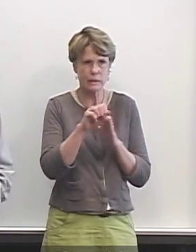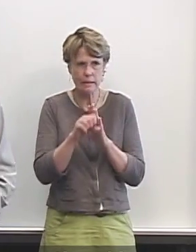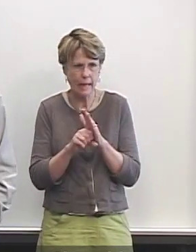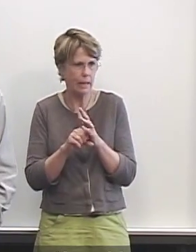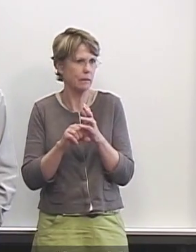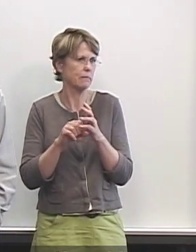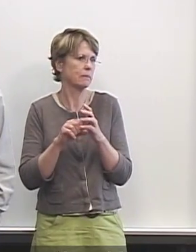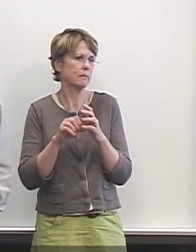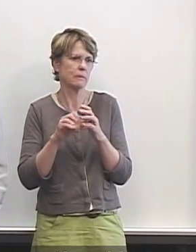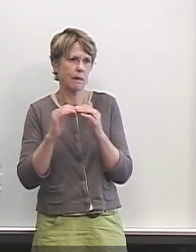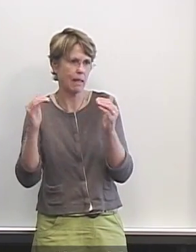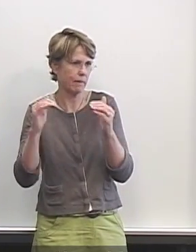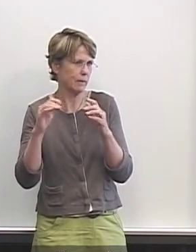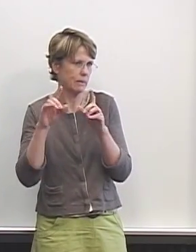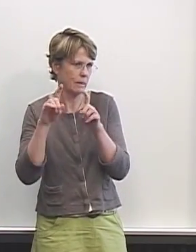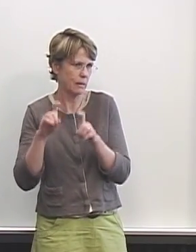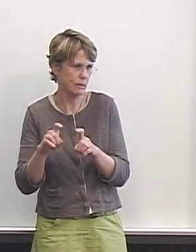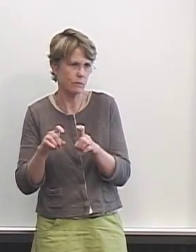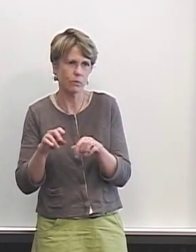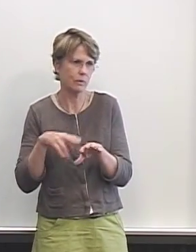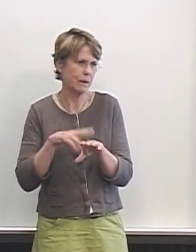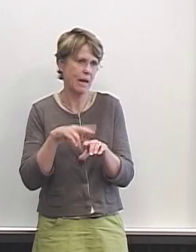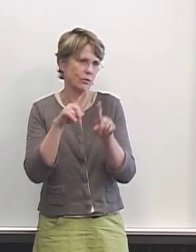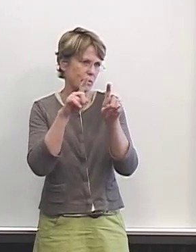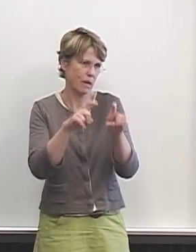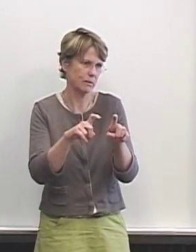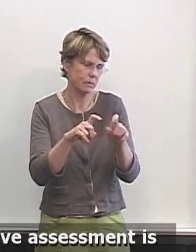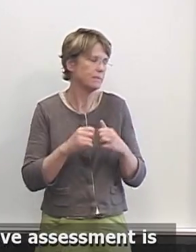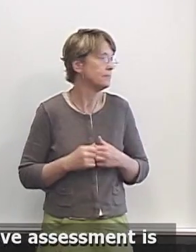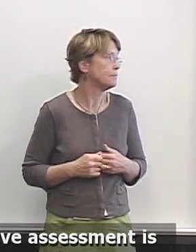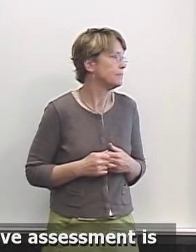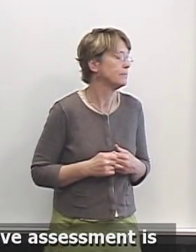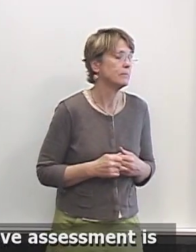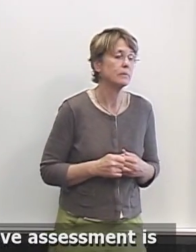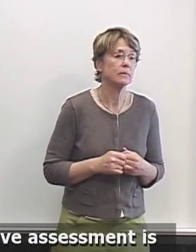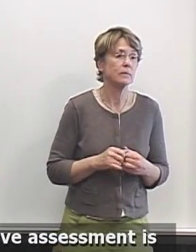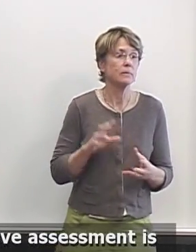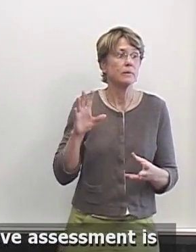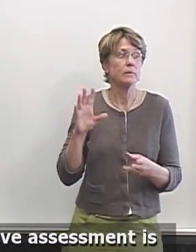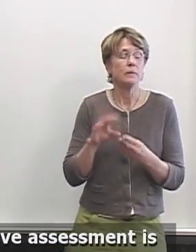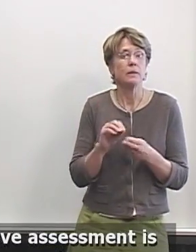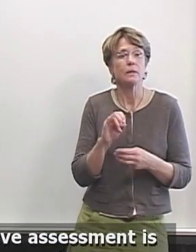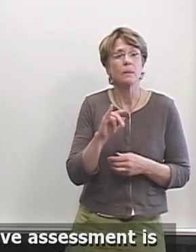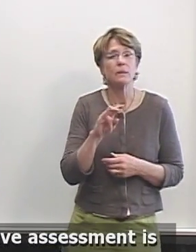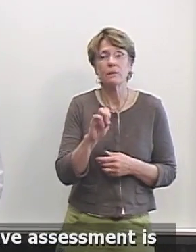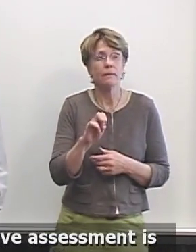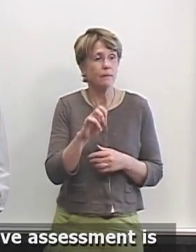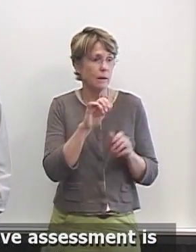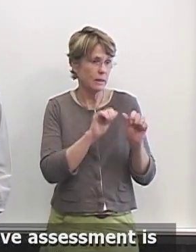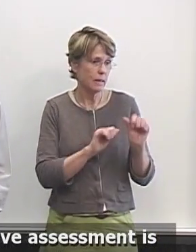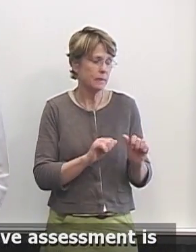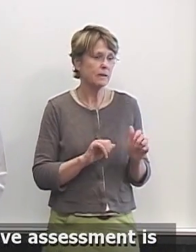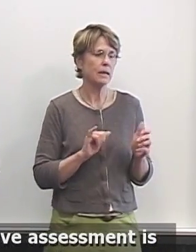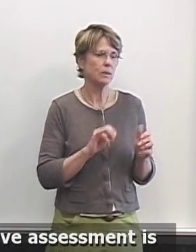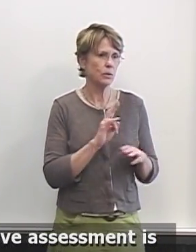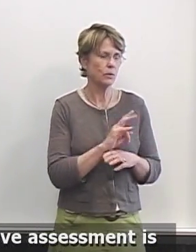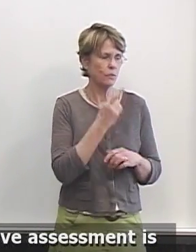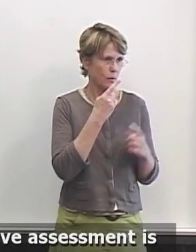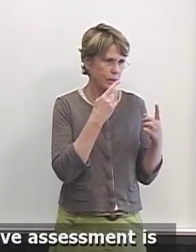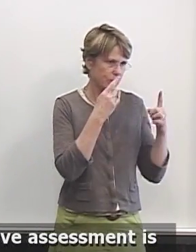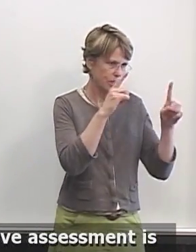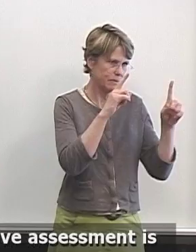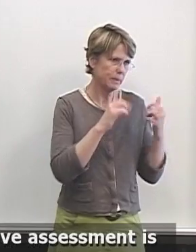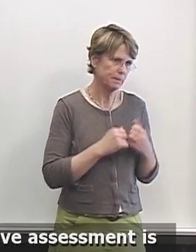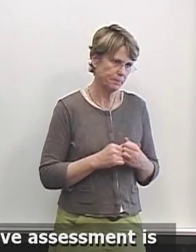statewide or nationwide. Now, summative assessment is used for achievement